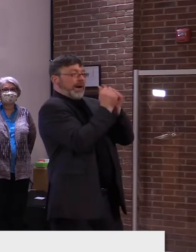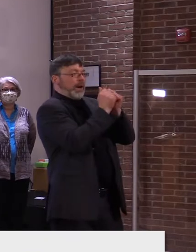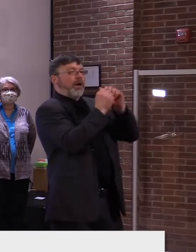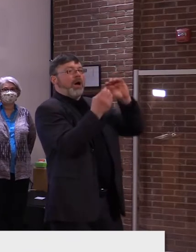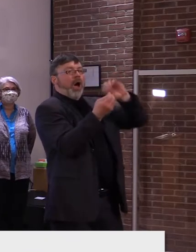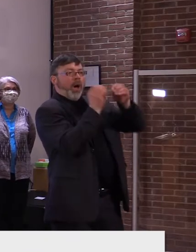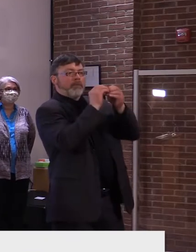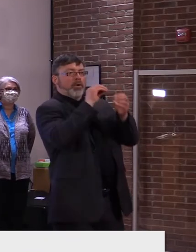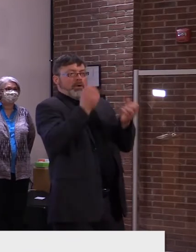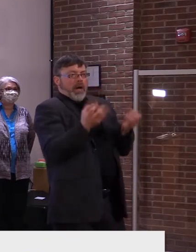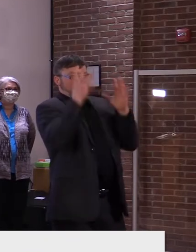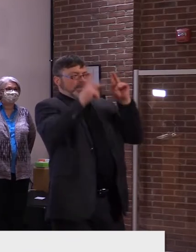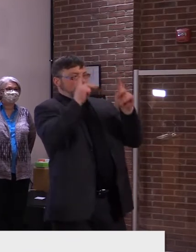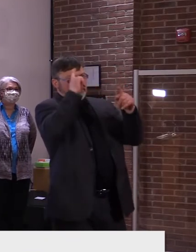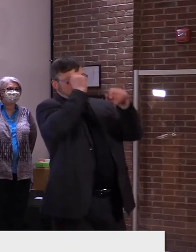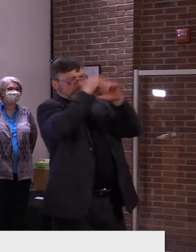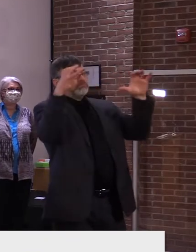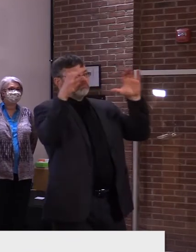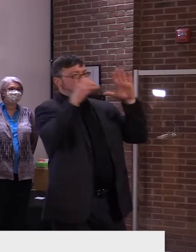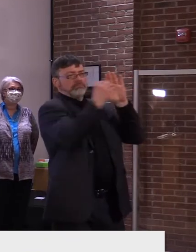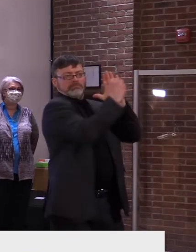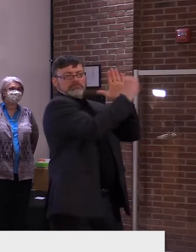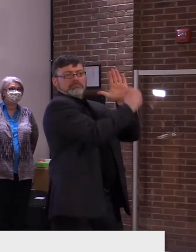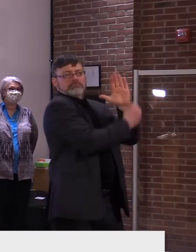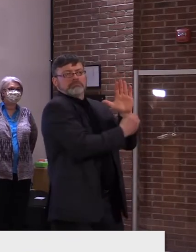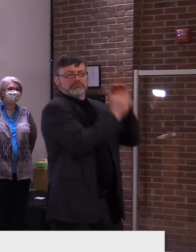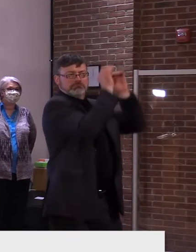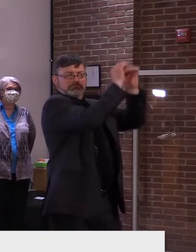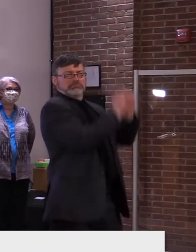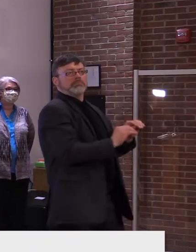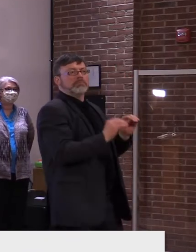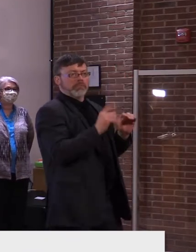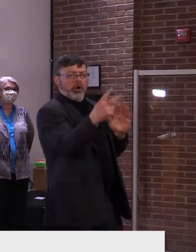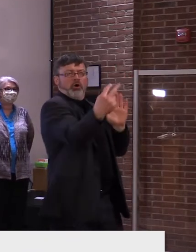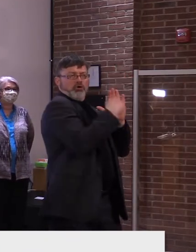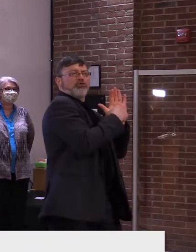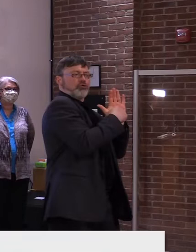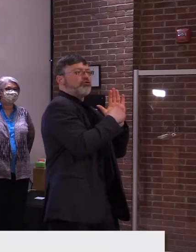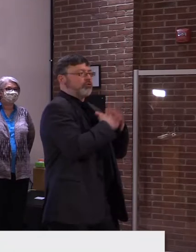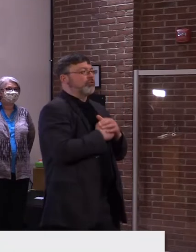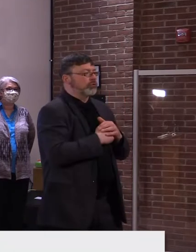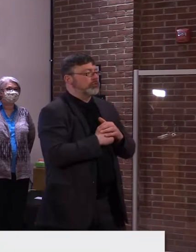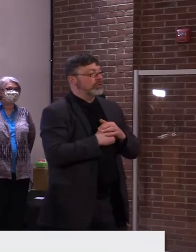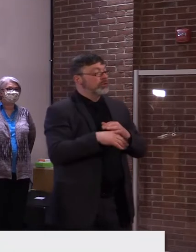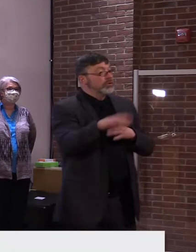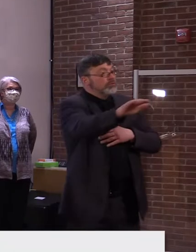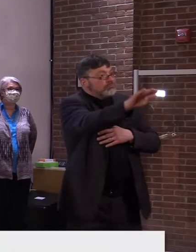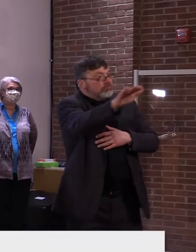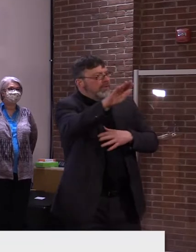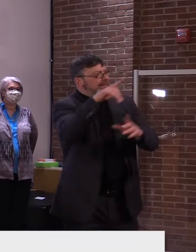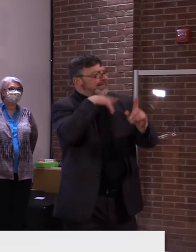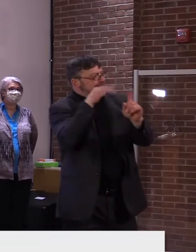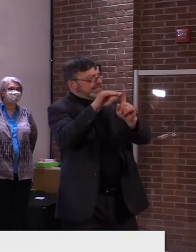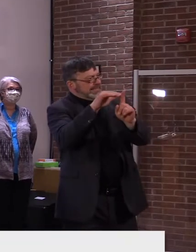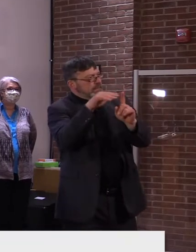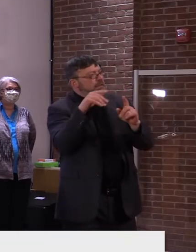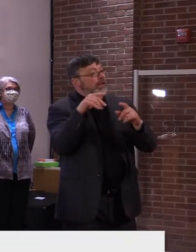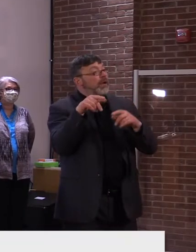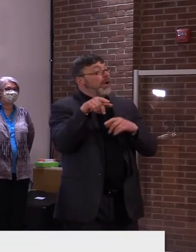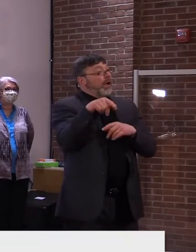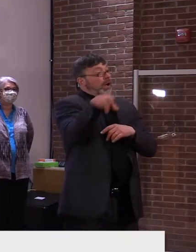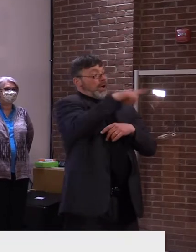It takes into account. You have to remember, there are a number of people because of chronic conditions, National